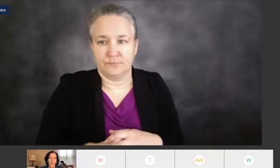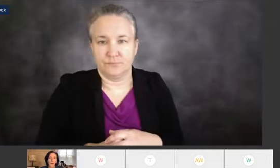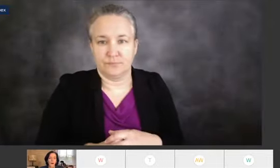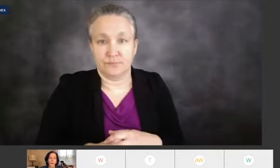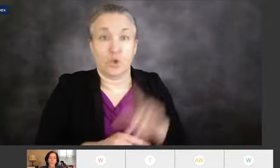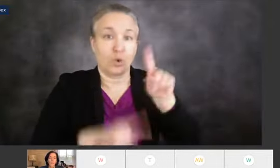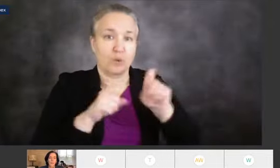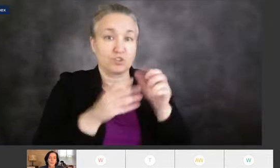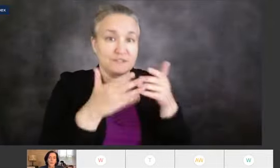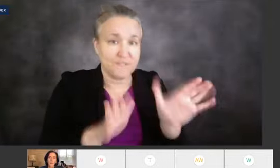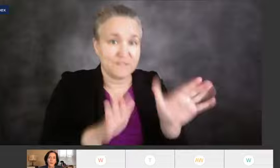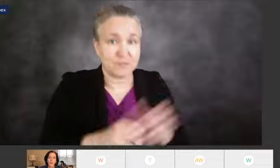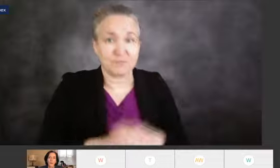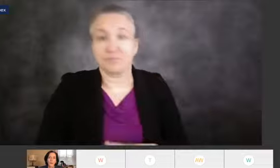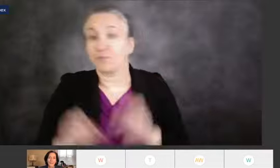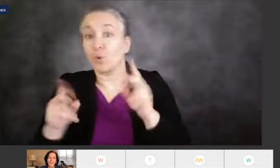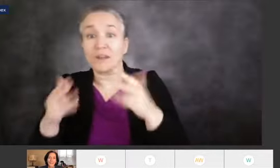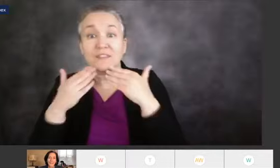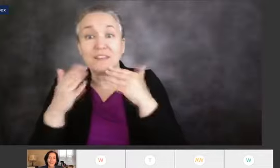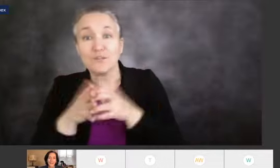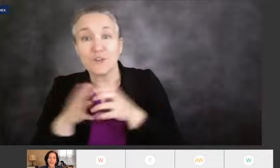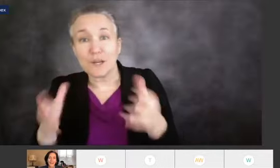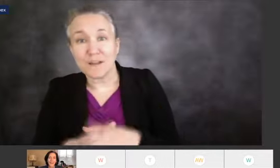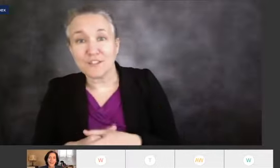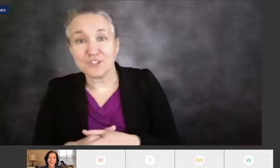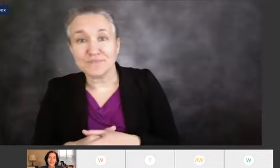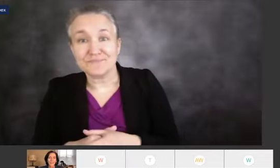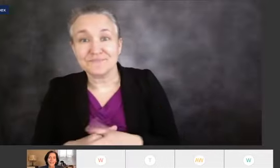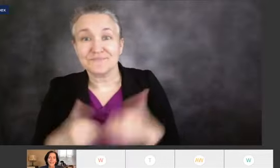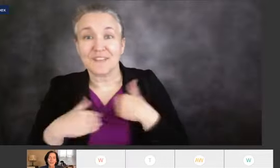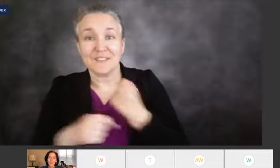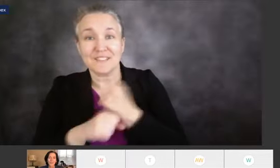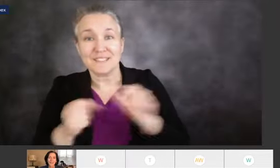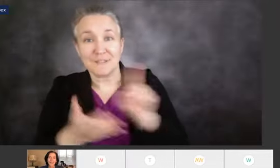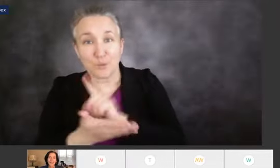Okay. All right. Well, then, thank you very much, everybody. Have a